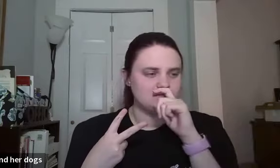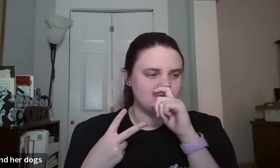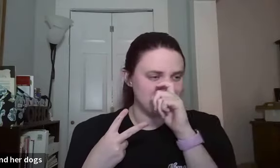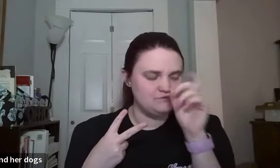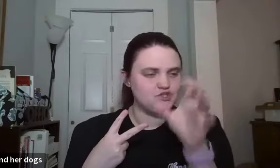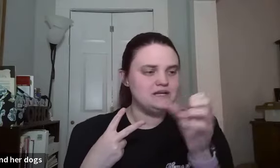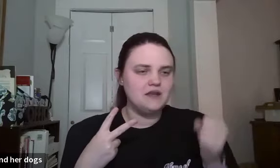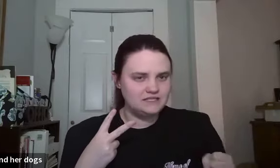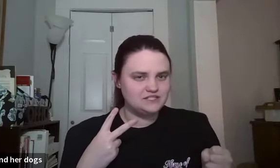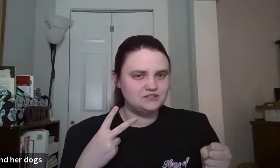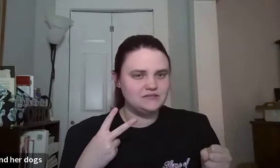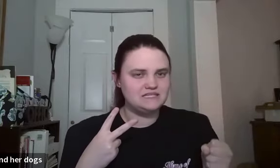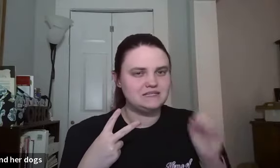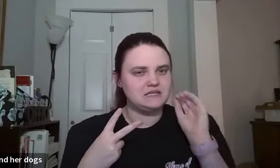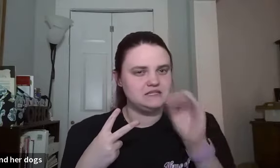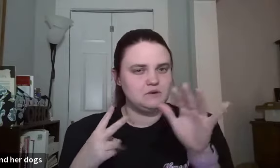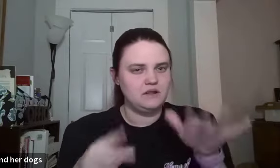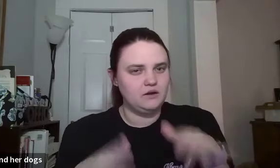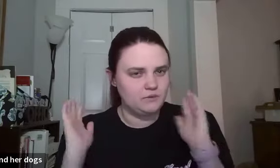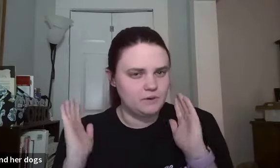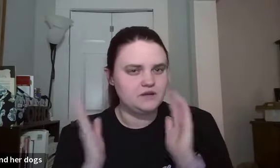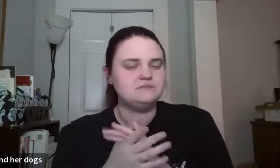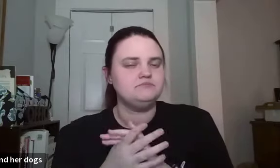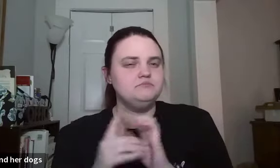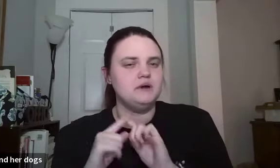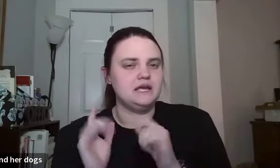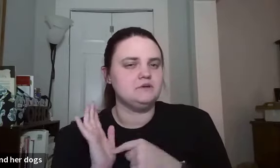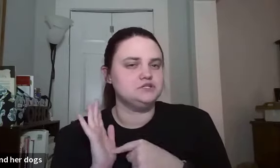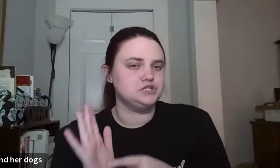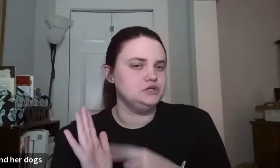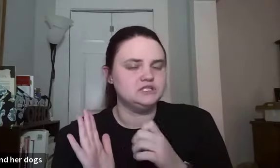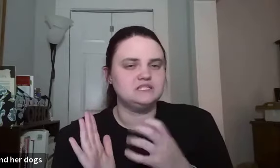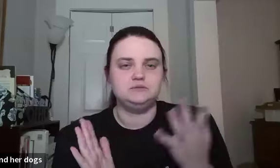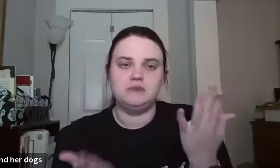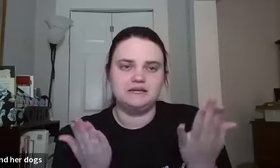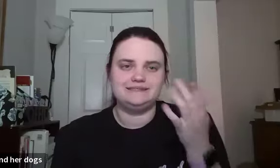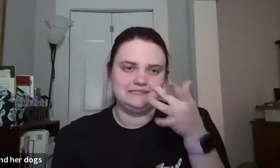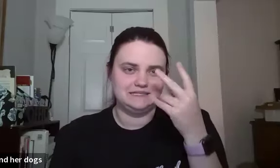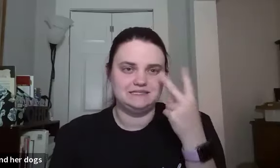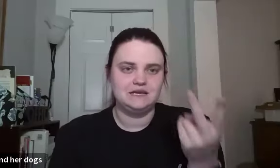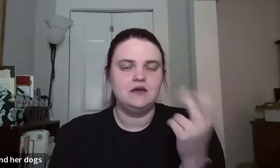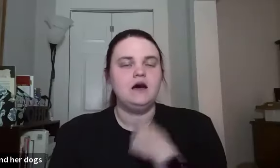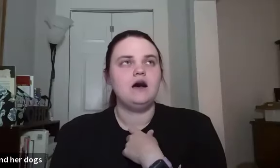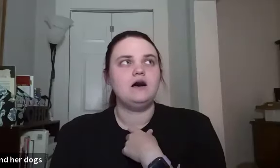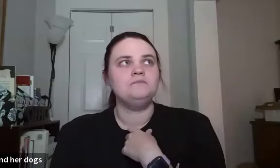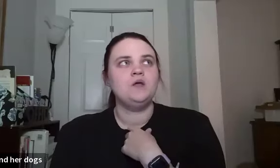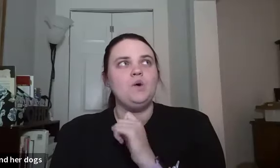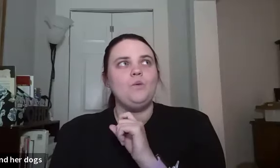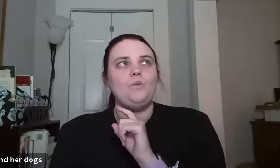why I was trying not to start doing this because I didn't want to like overwhelm you guys, but I am going to show you just because you might see it.